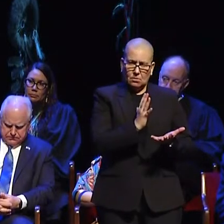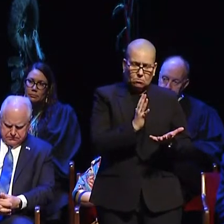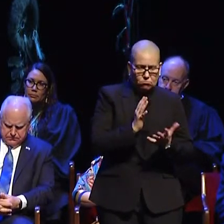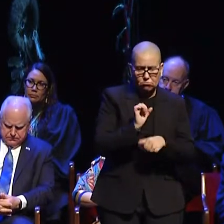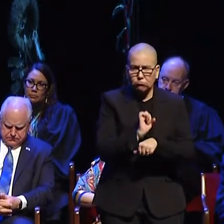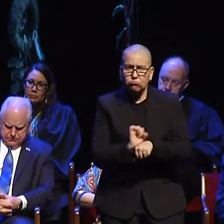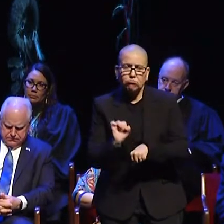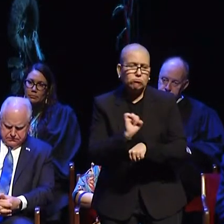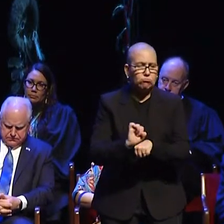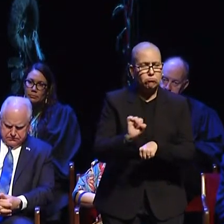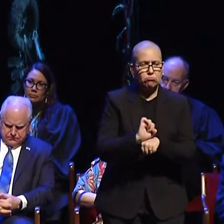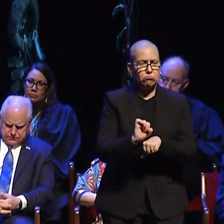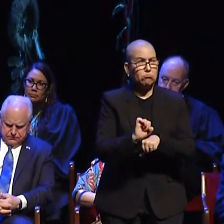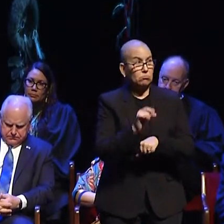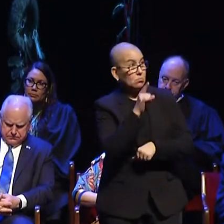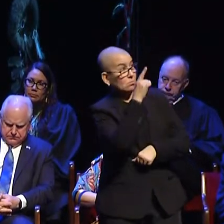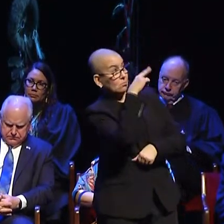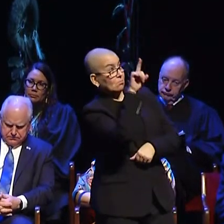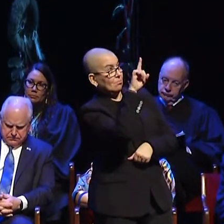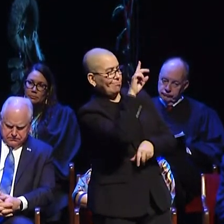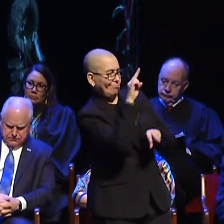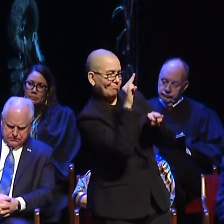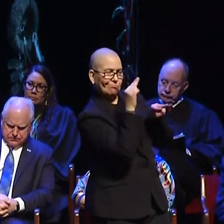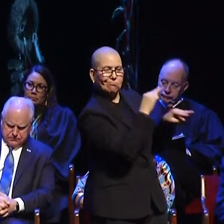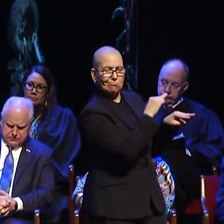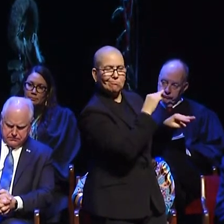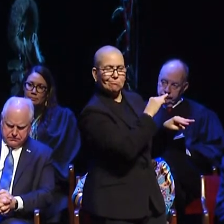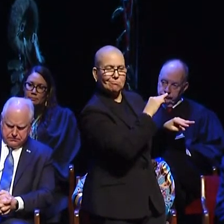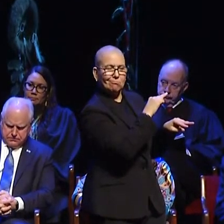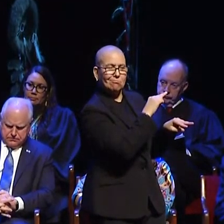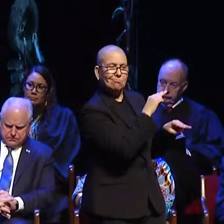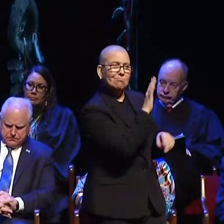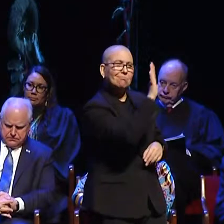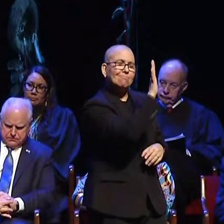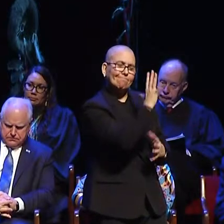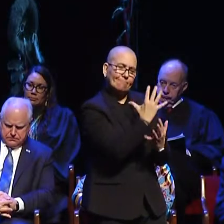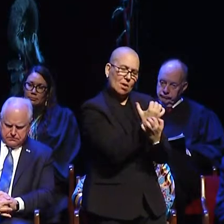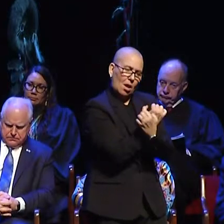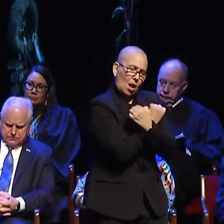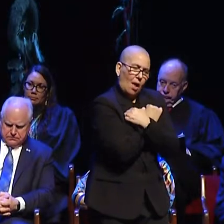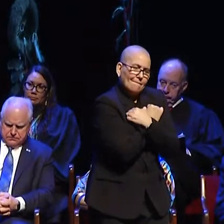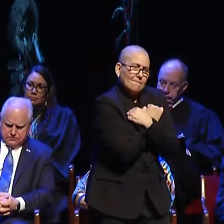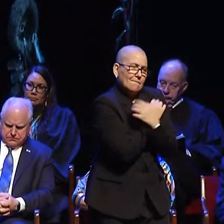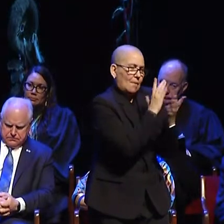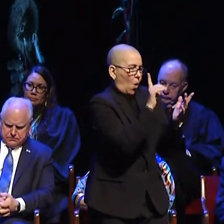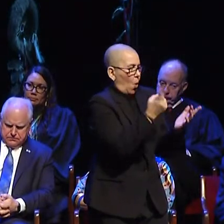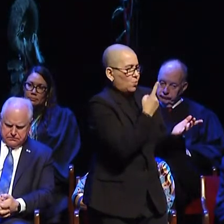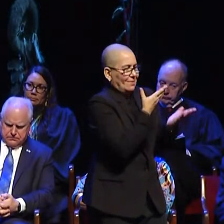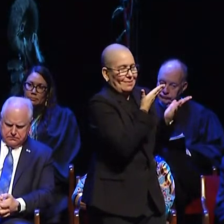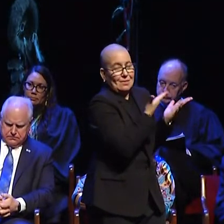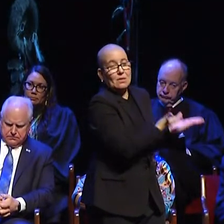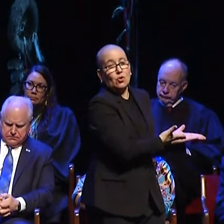Hold them, your beloved, always and forever.